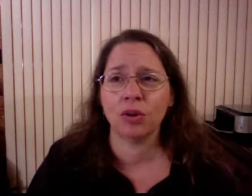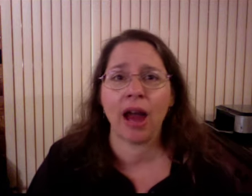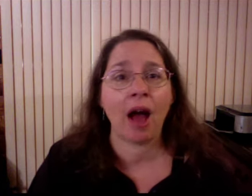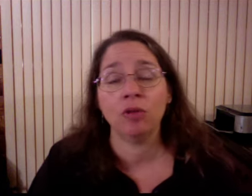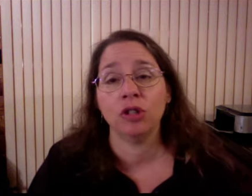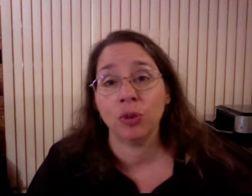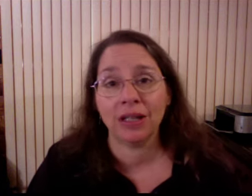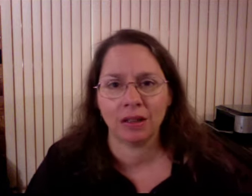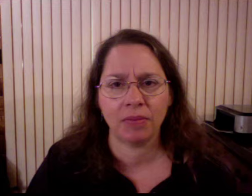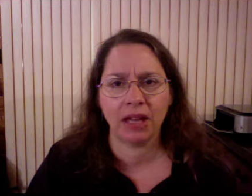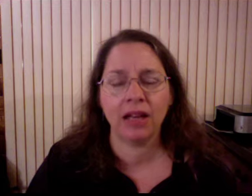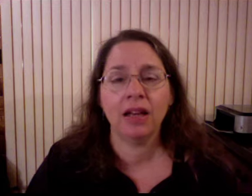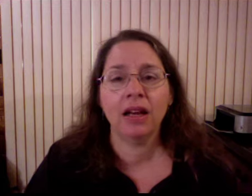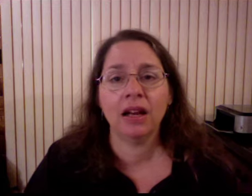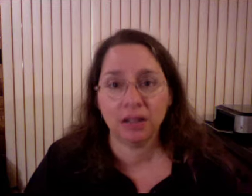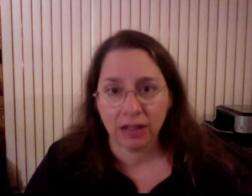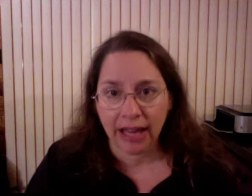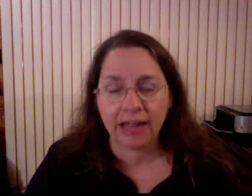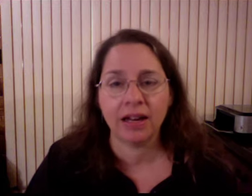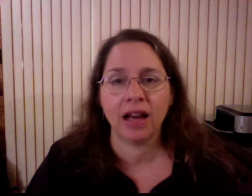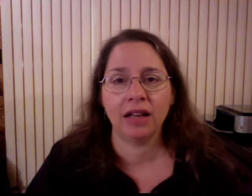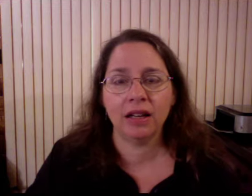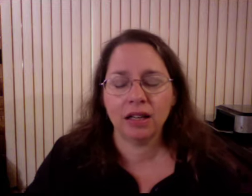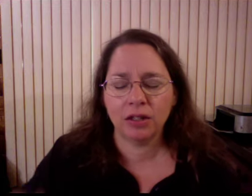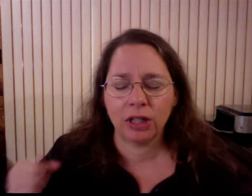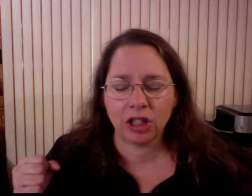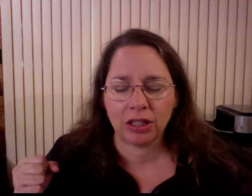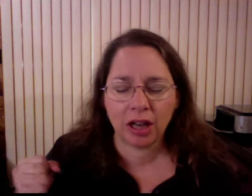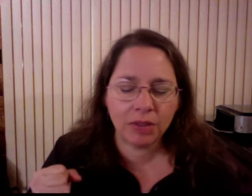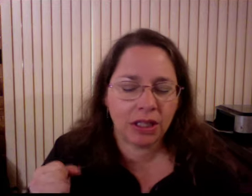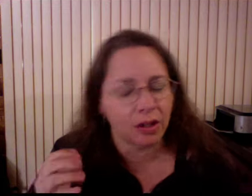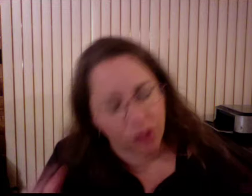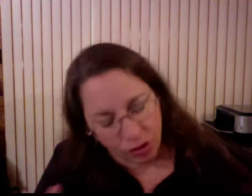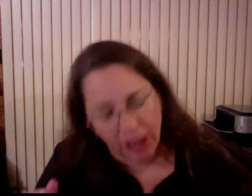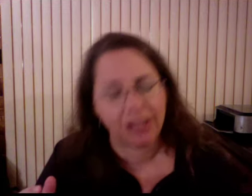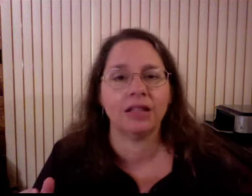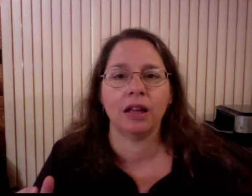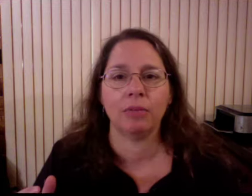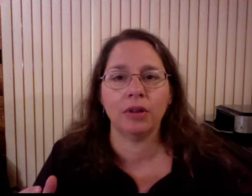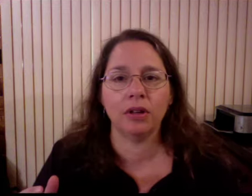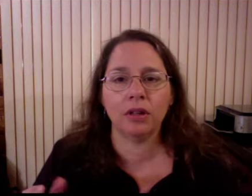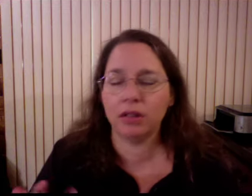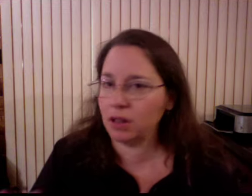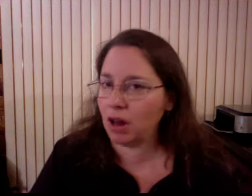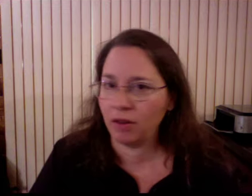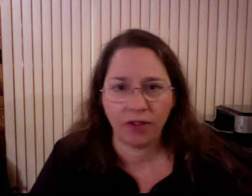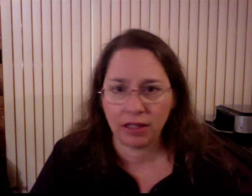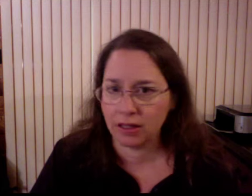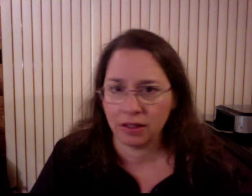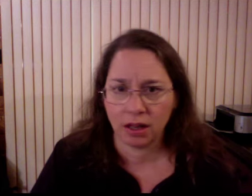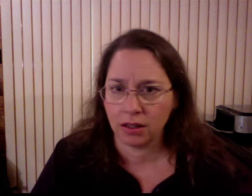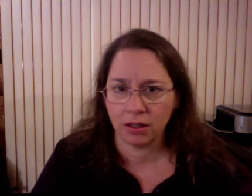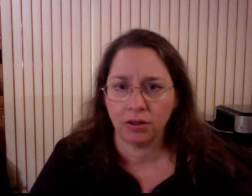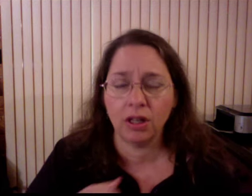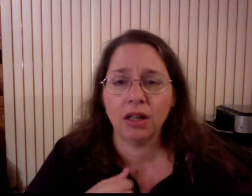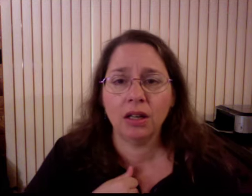out doing something until late at night. So he just comes in and goes straight to sleep to not face his solitude, because